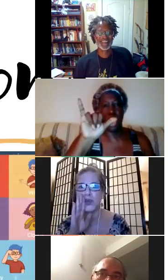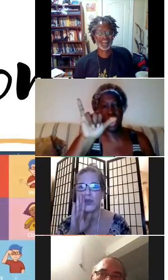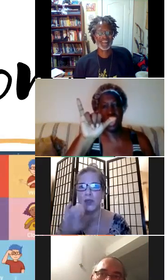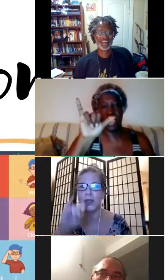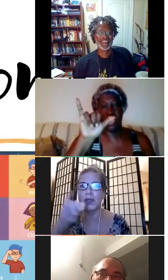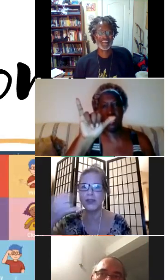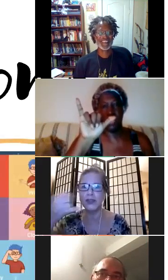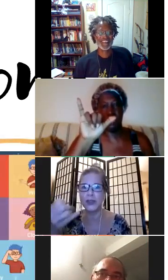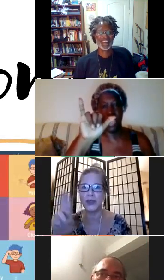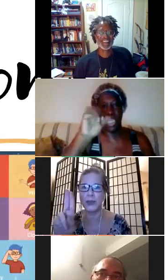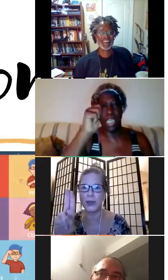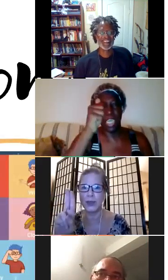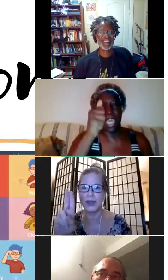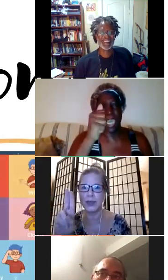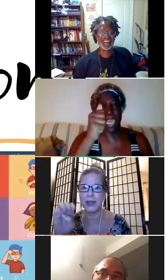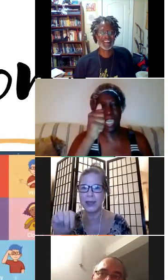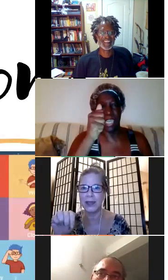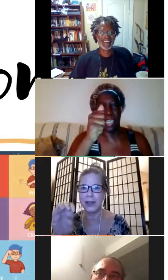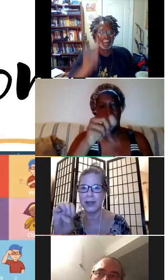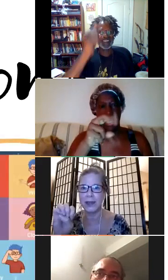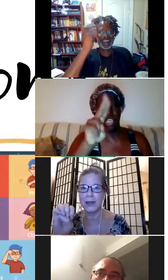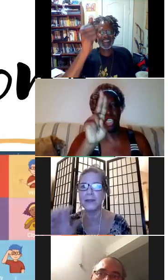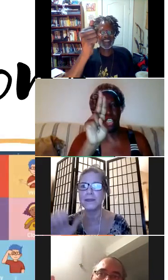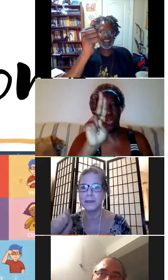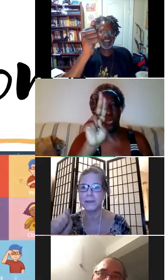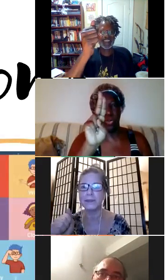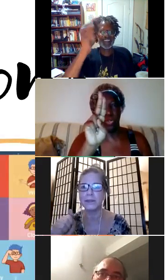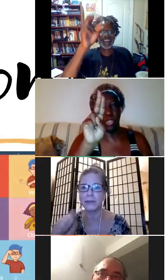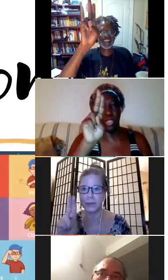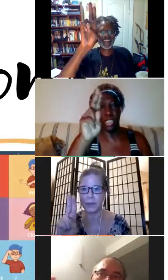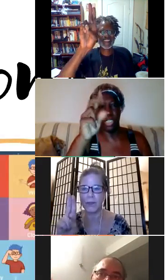Wow. August would be AUG.